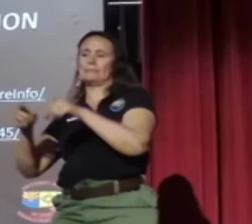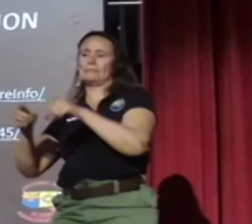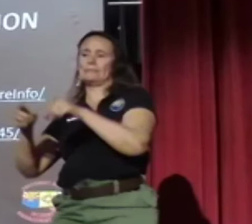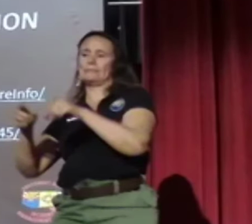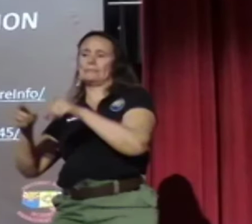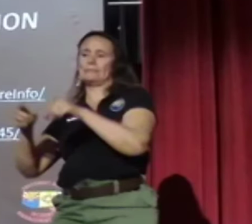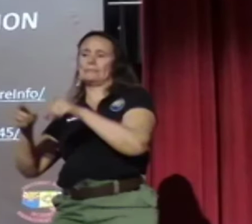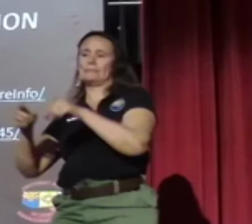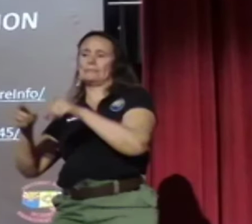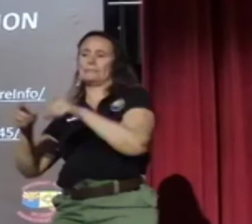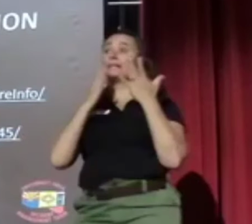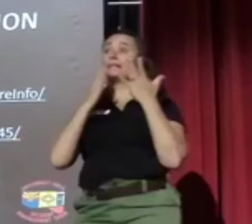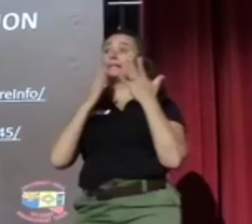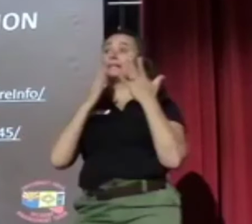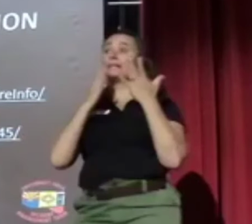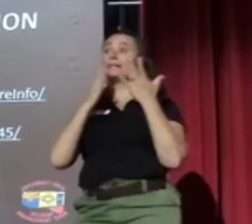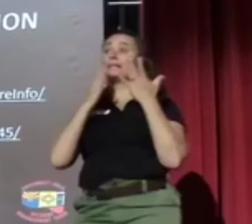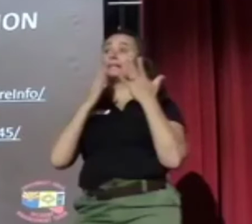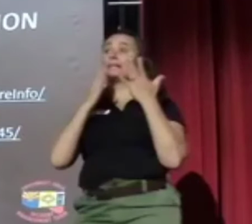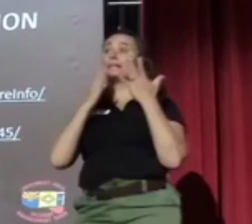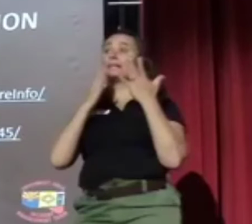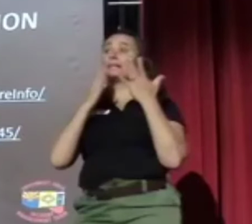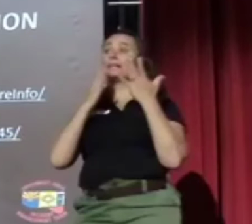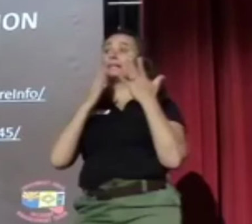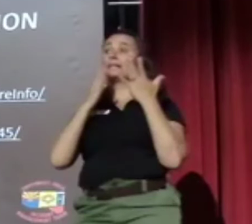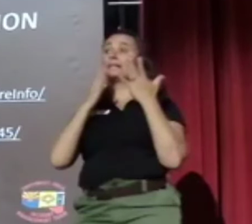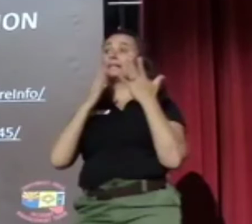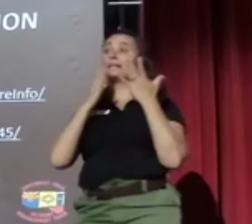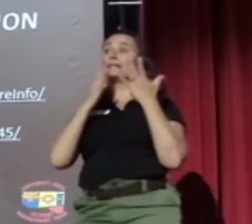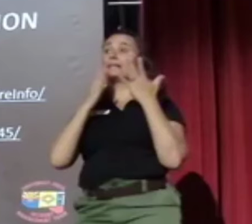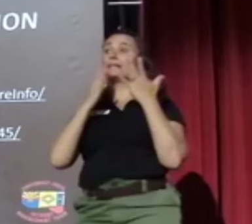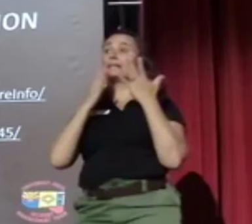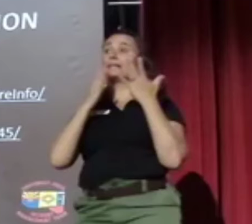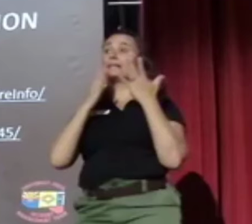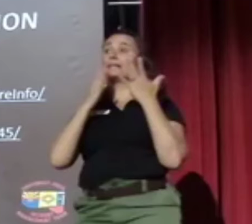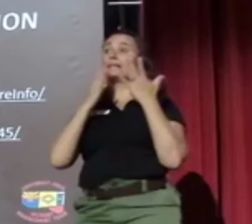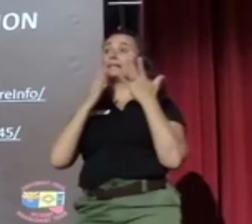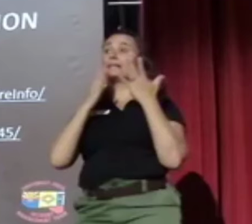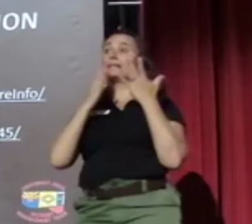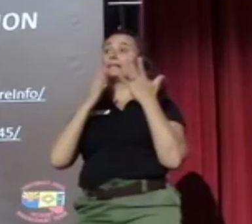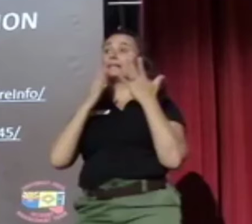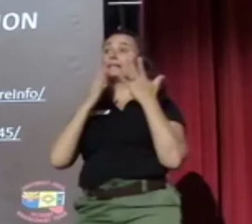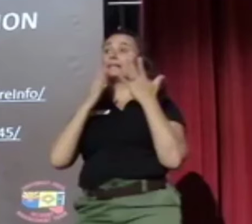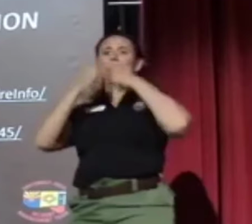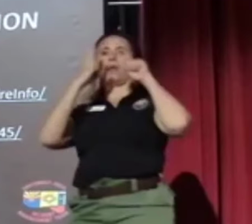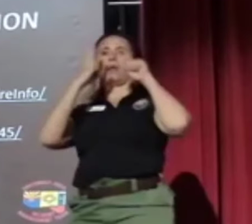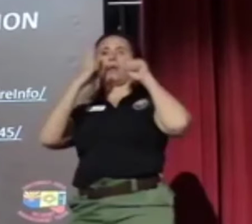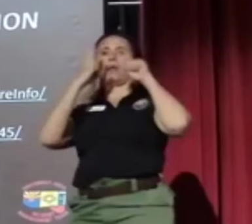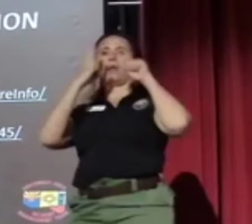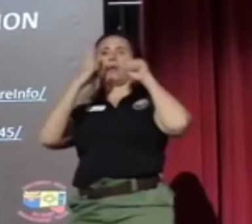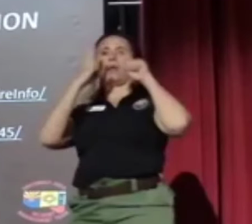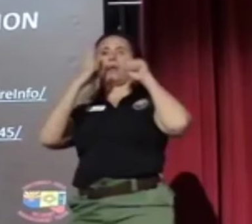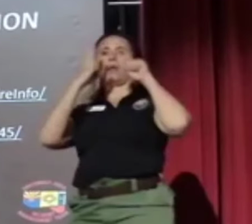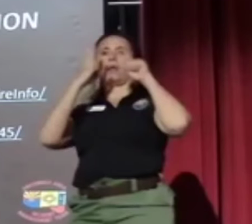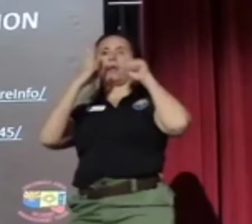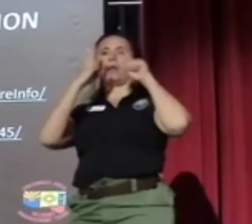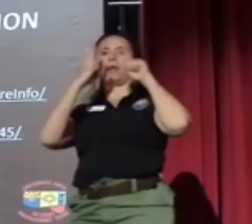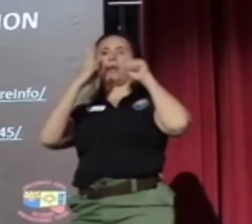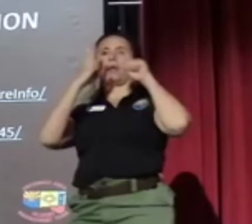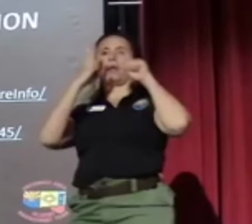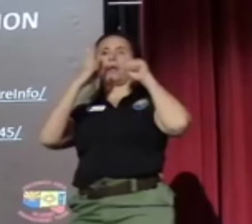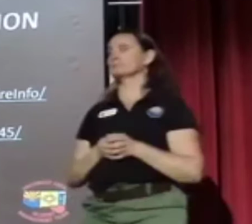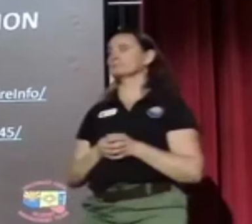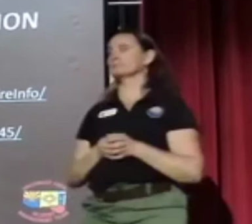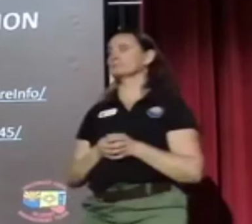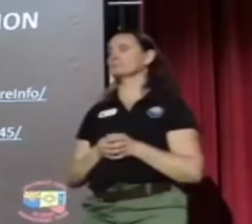Thank you, Caleb. Yes. What is going on with the power lines? So the question is, what is going on with the power